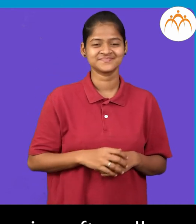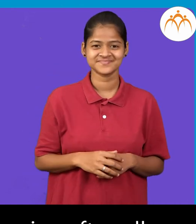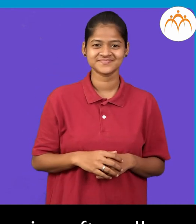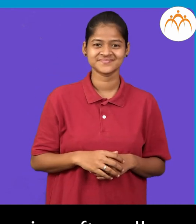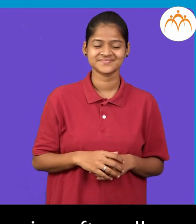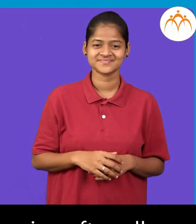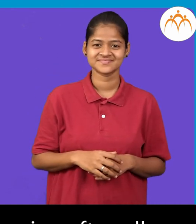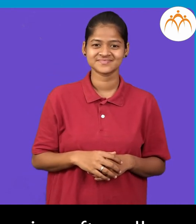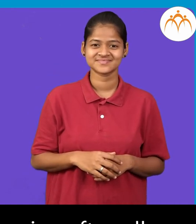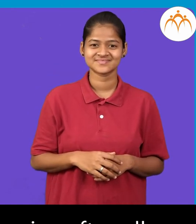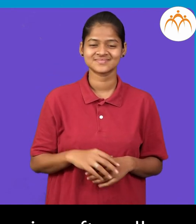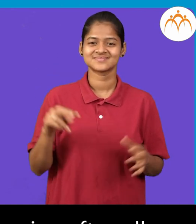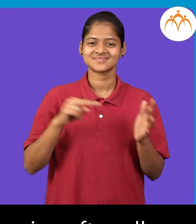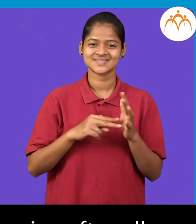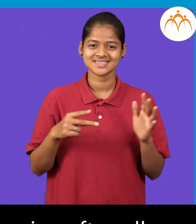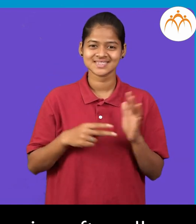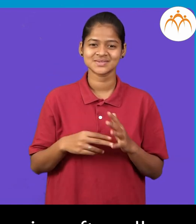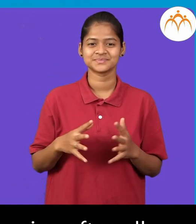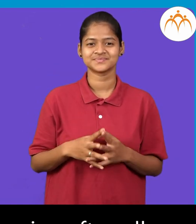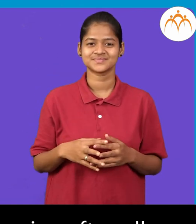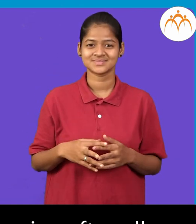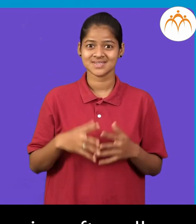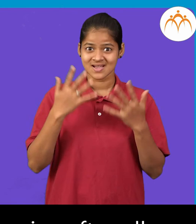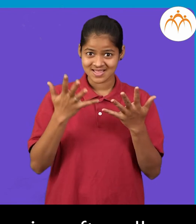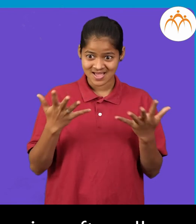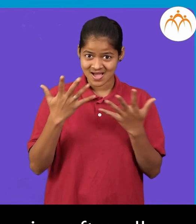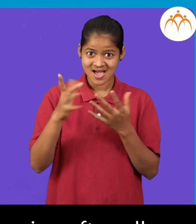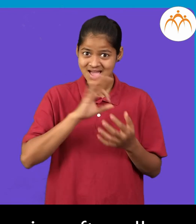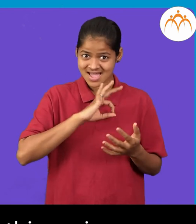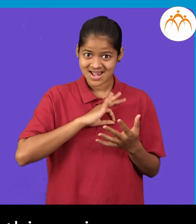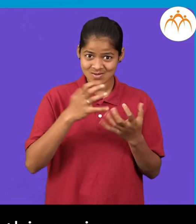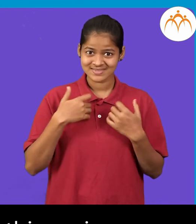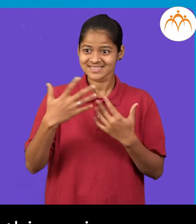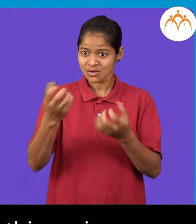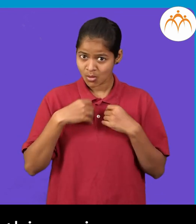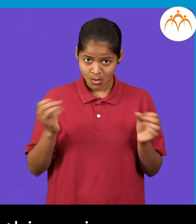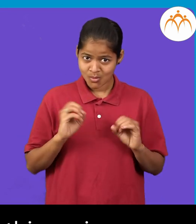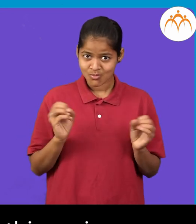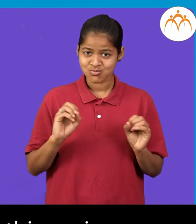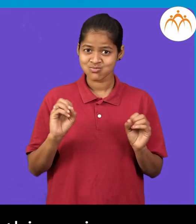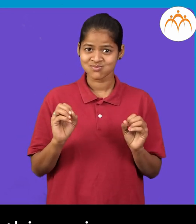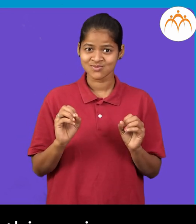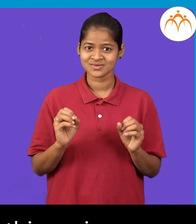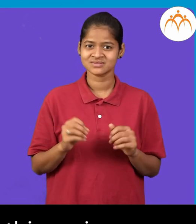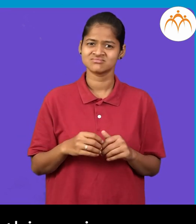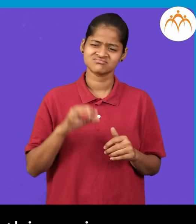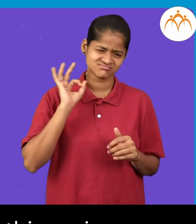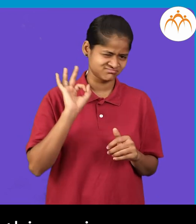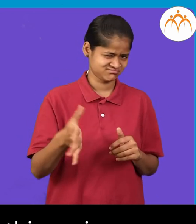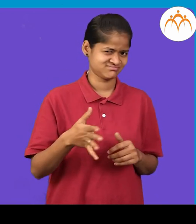which we want we say that it is not so nice after all that is why there is